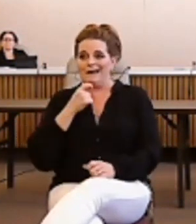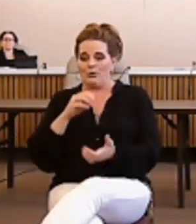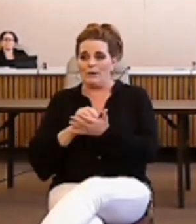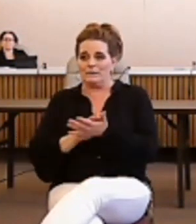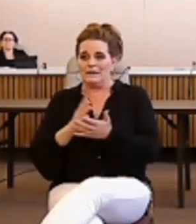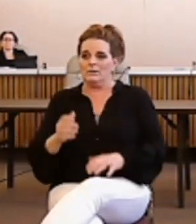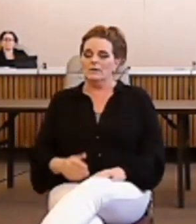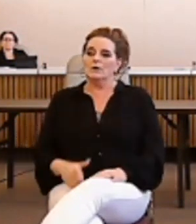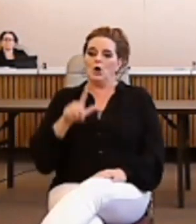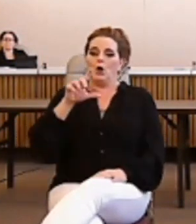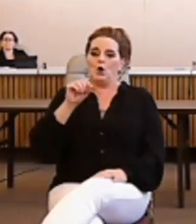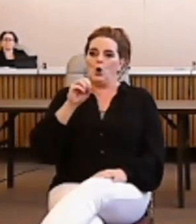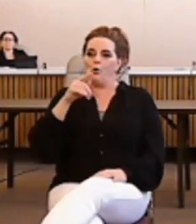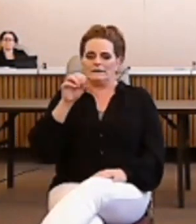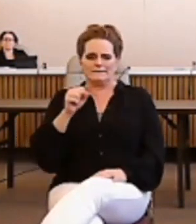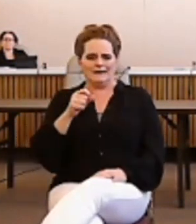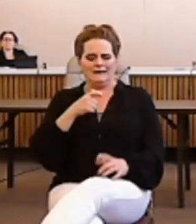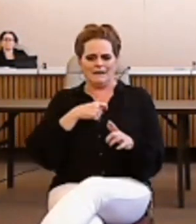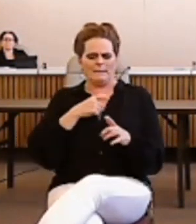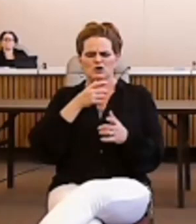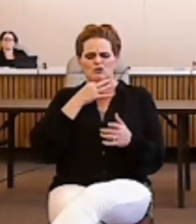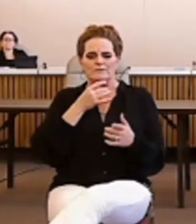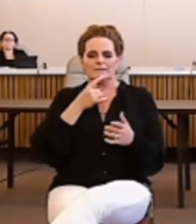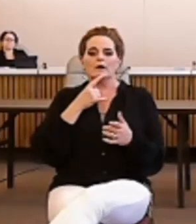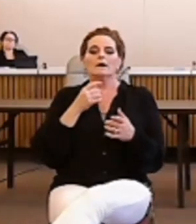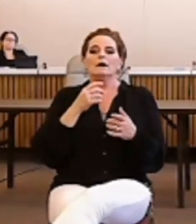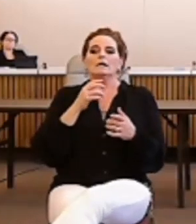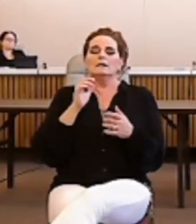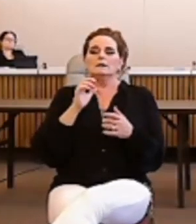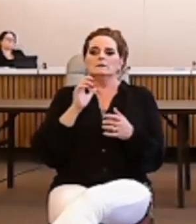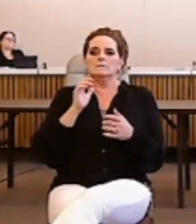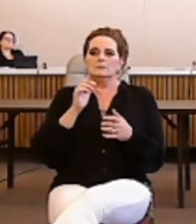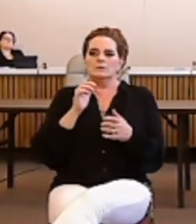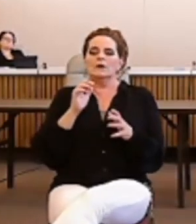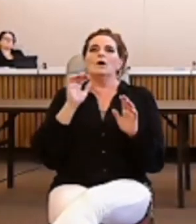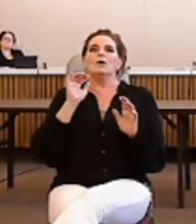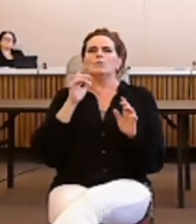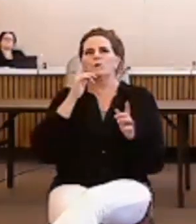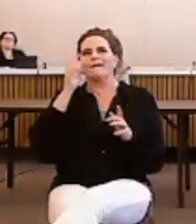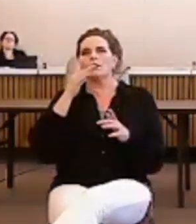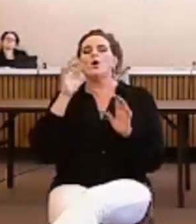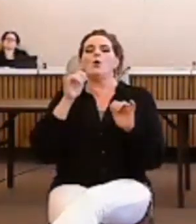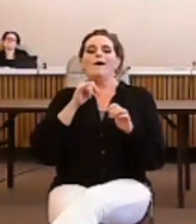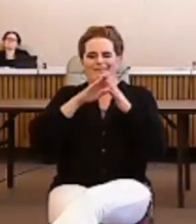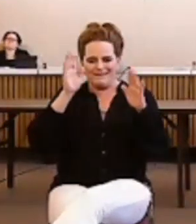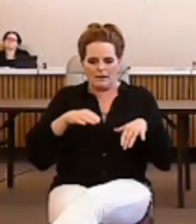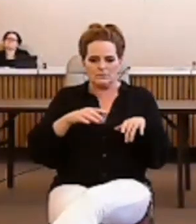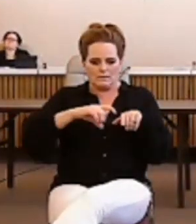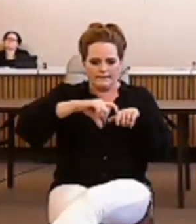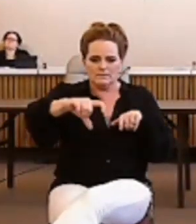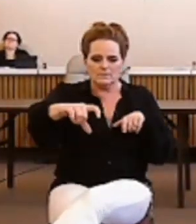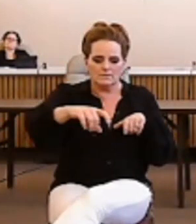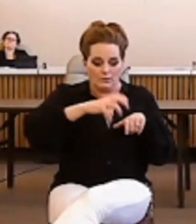Is Lois, is it on? So it was okay. Oh, if there's houses along there, so are all